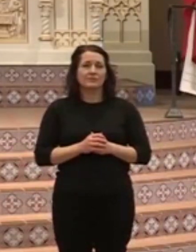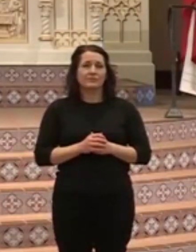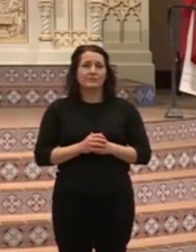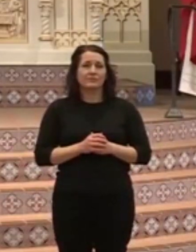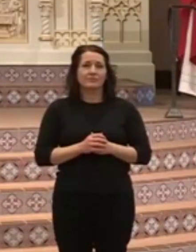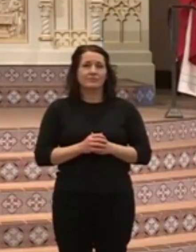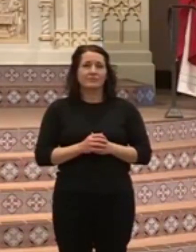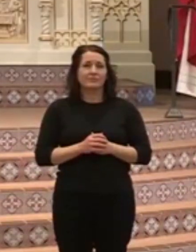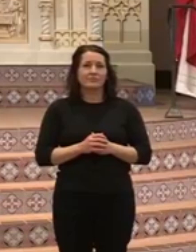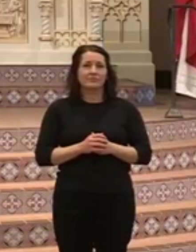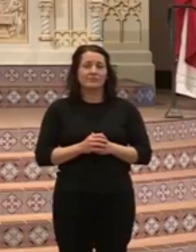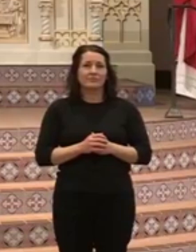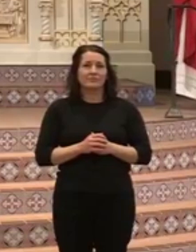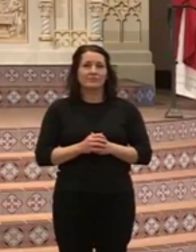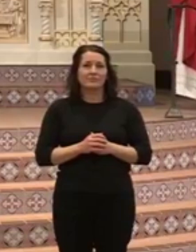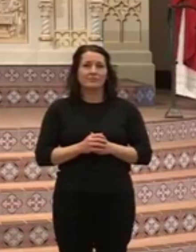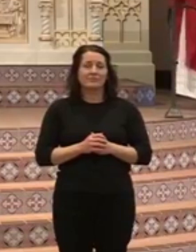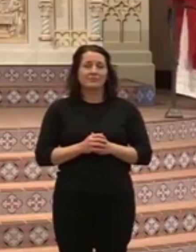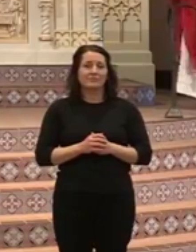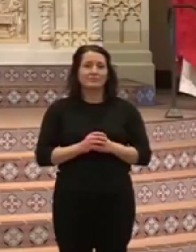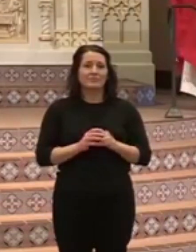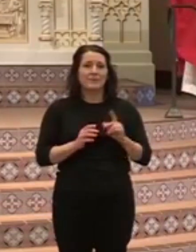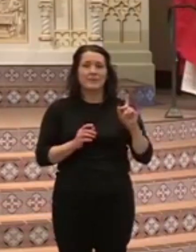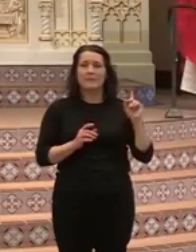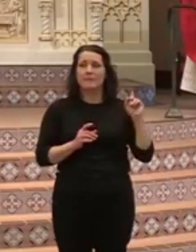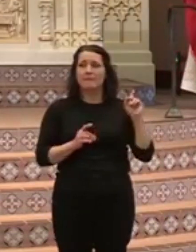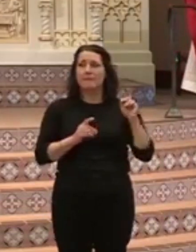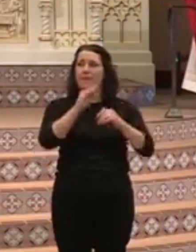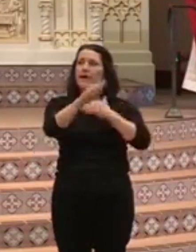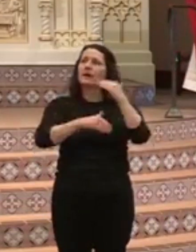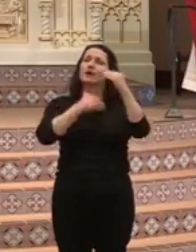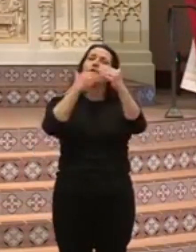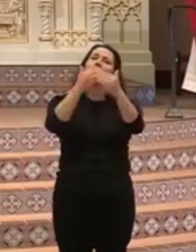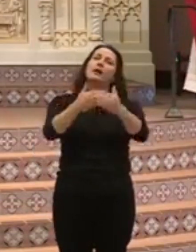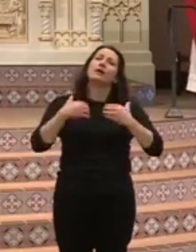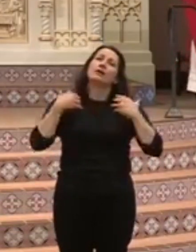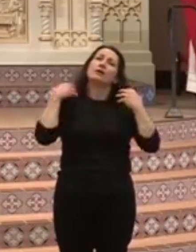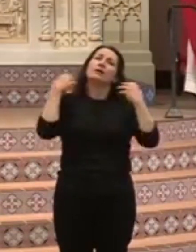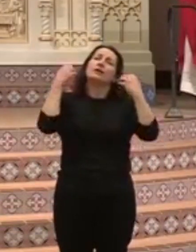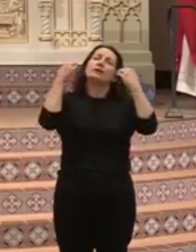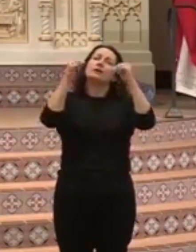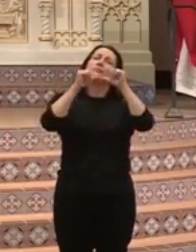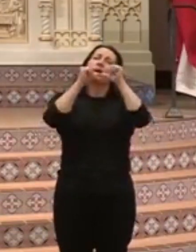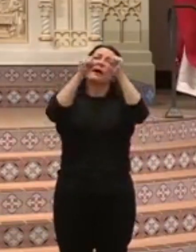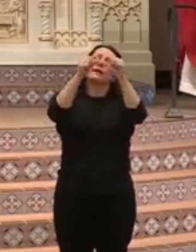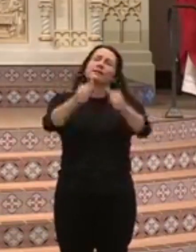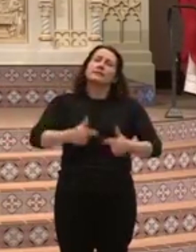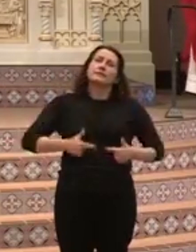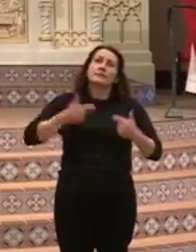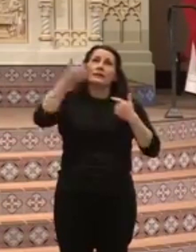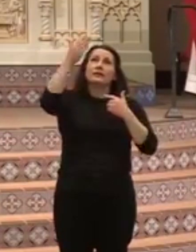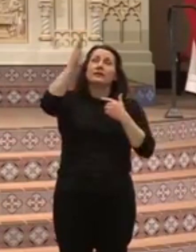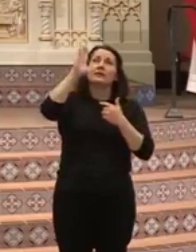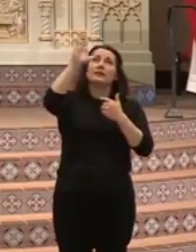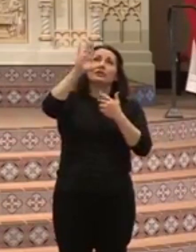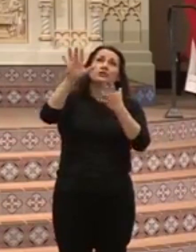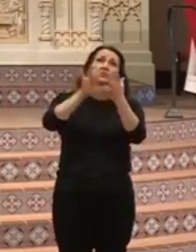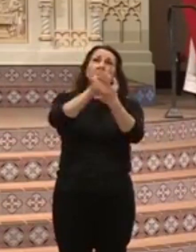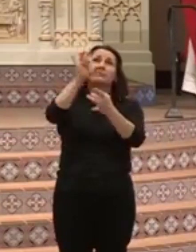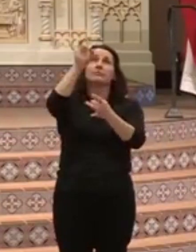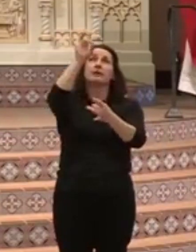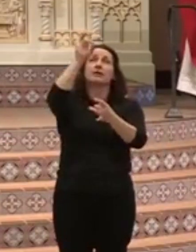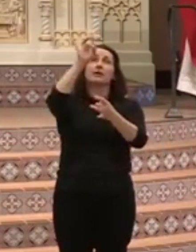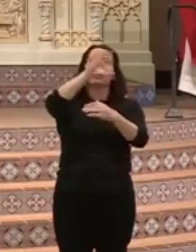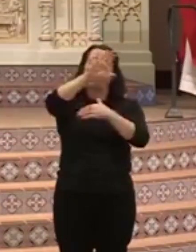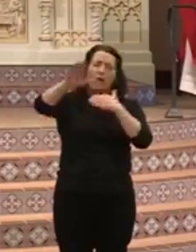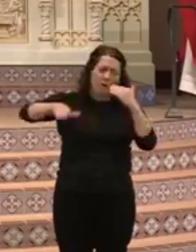Almighty, ever-living God, by whose Spirit the whole body of the Church